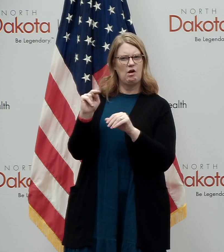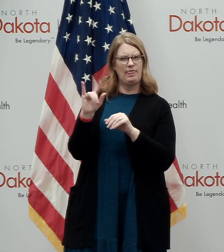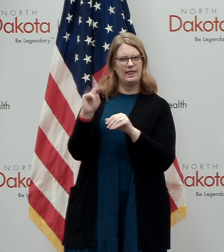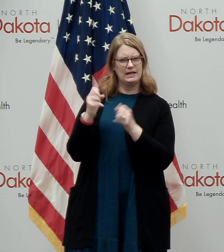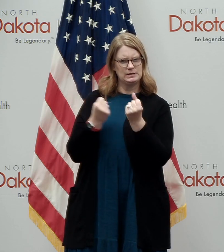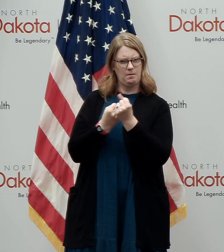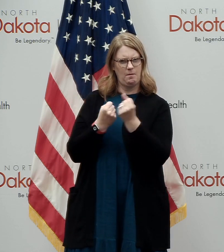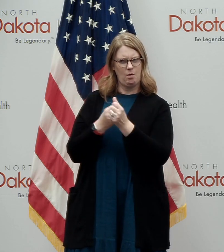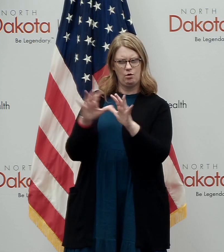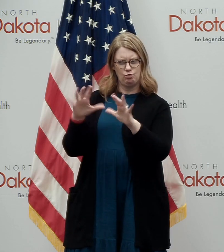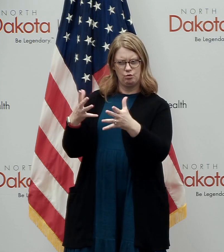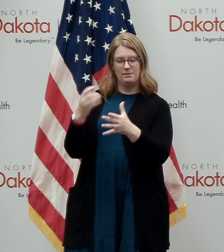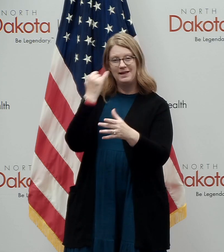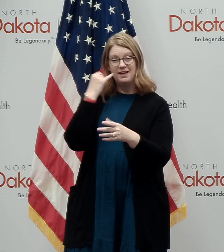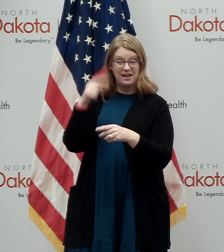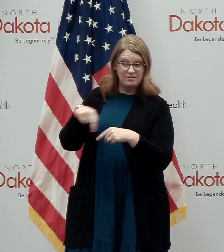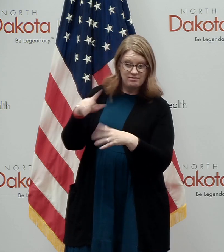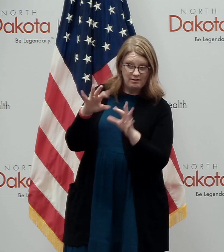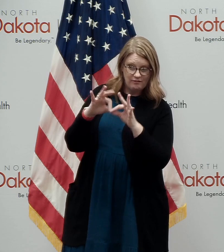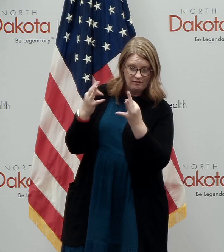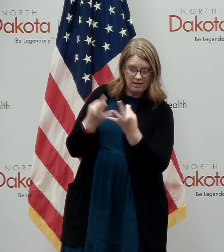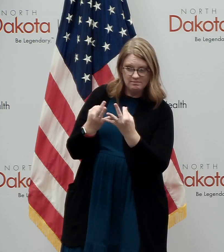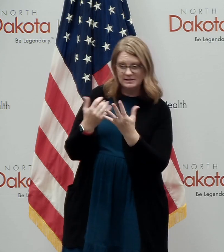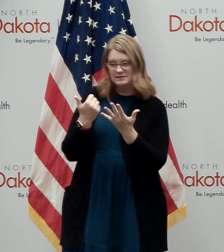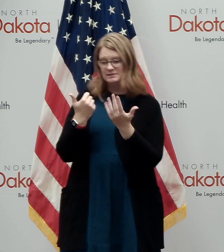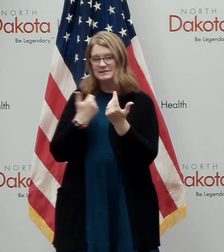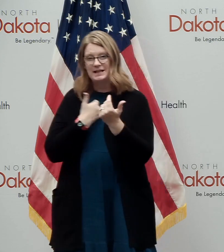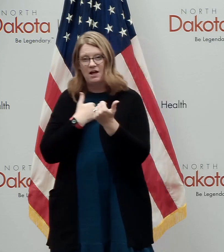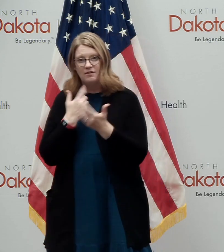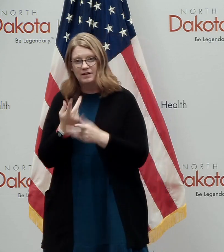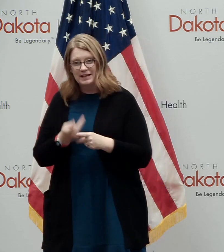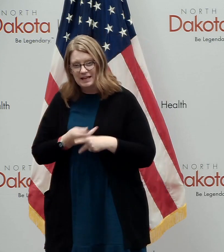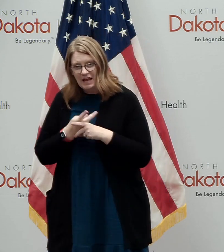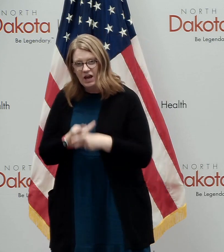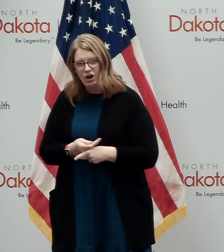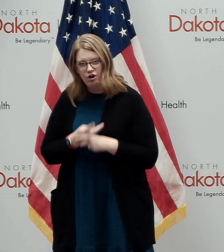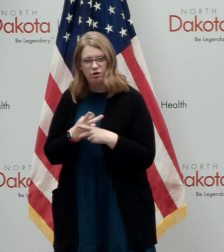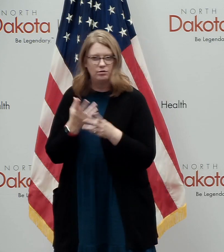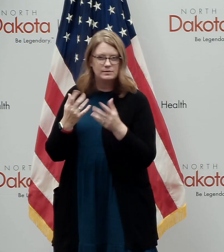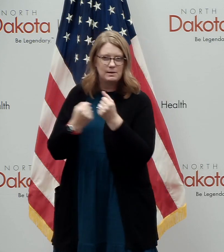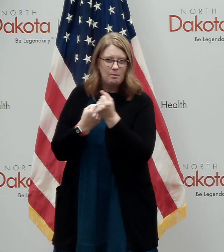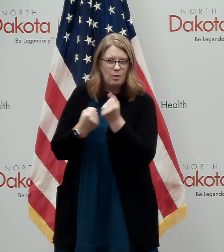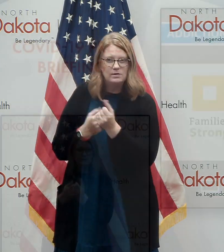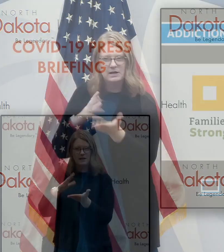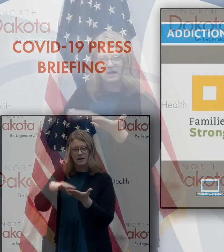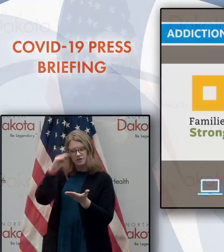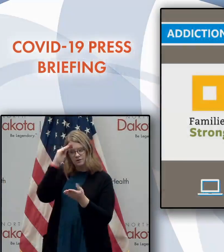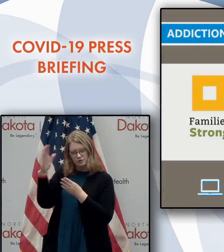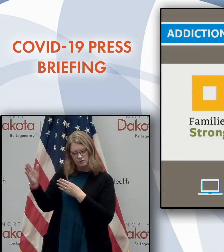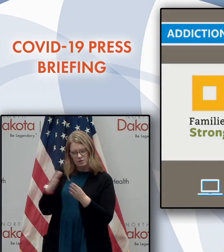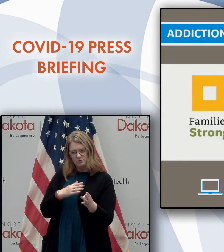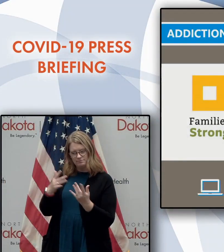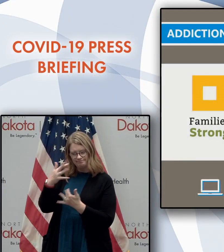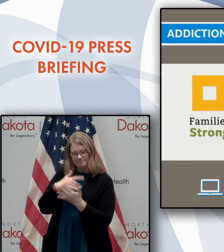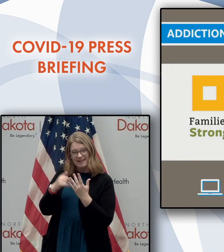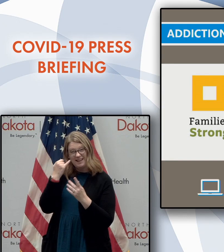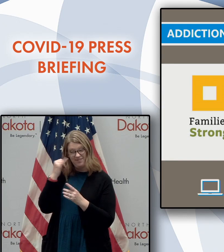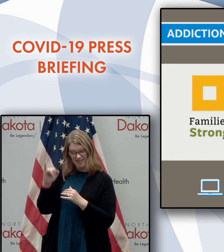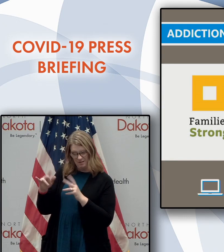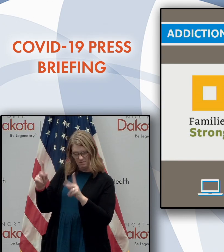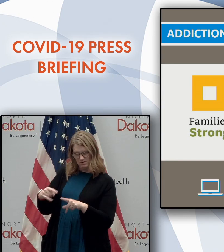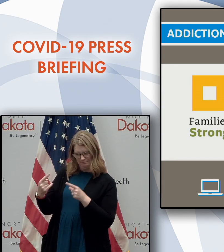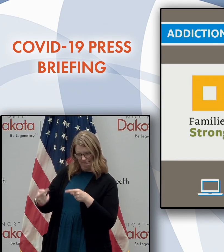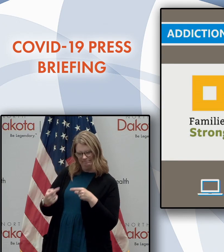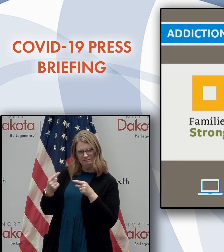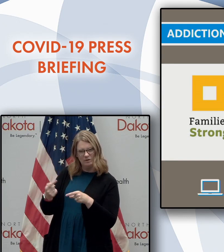families impacted by addiction develop self-care, build social supports, and learn strategies for interacting with a loved one who's struggling with a disease disease